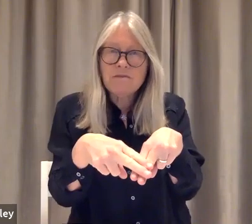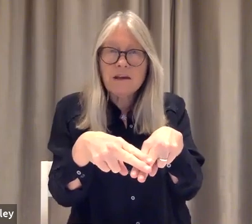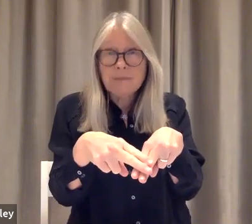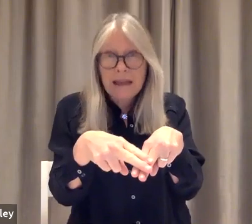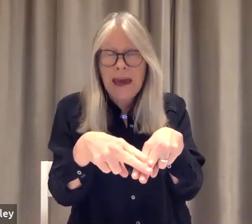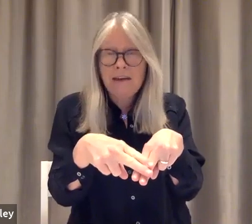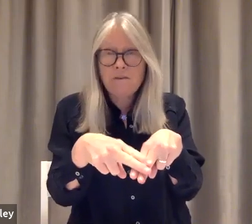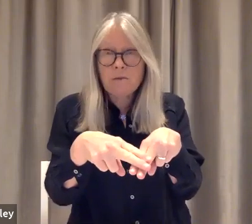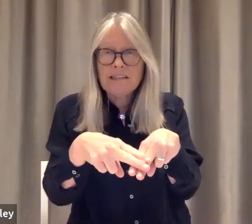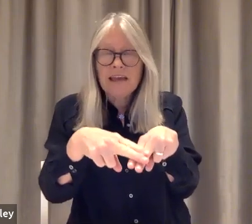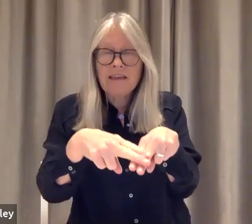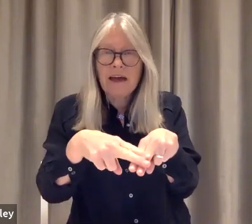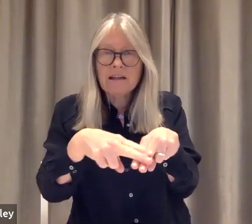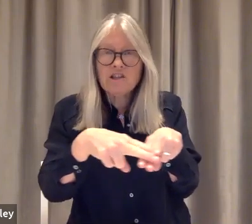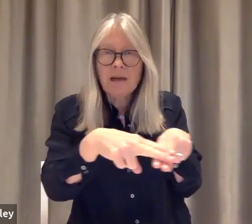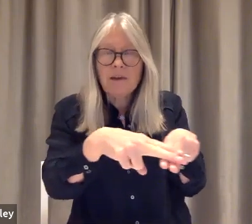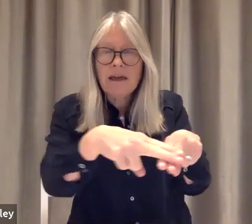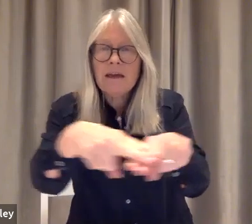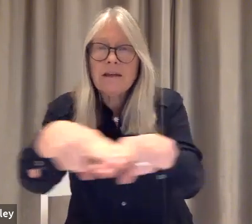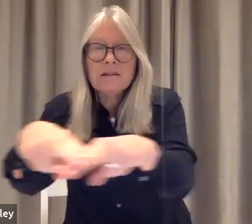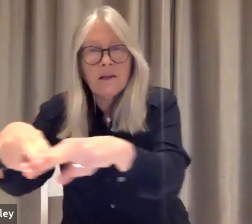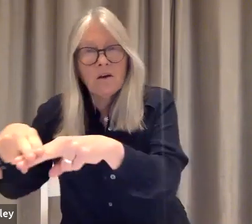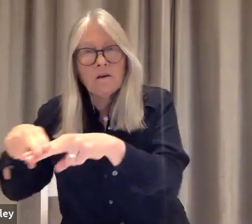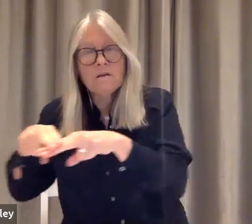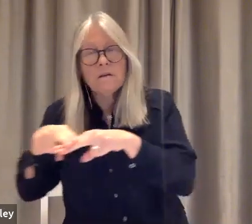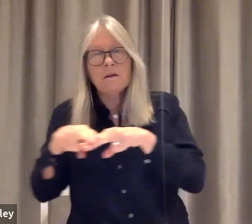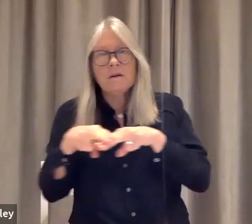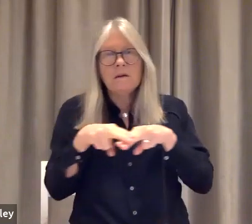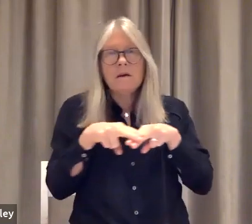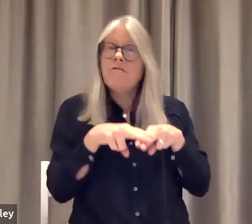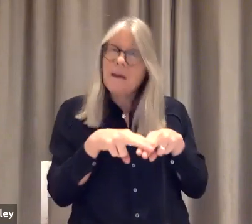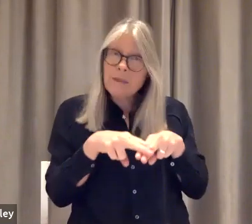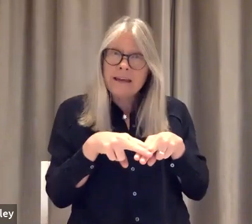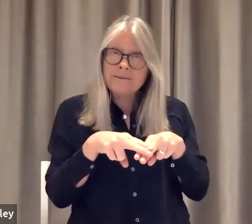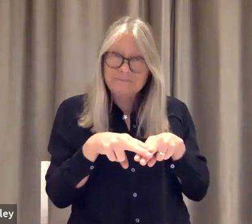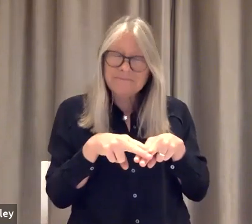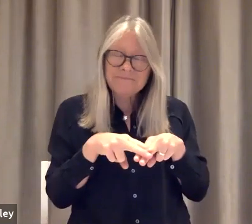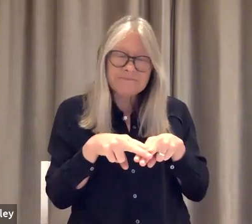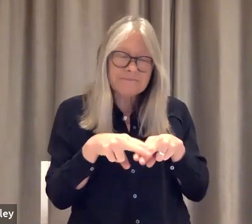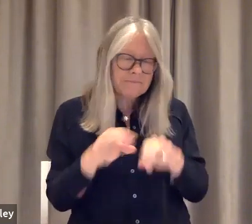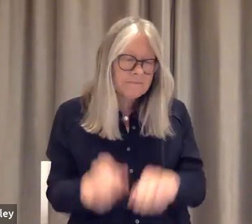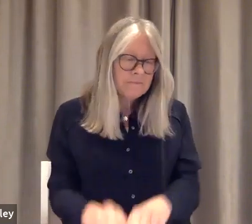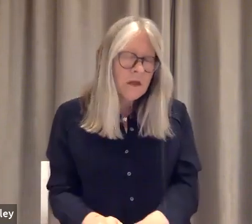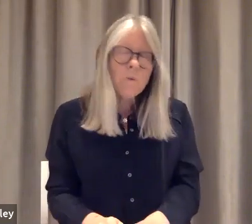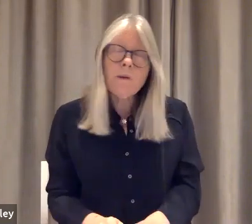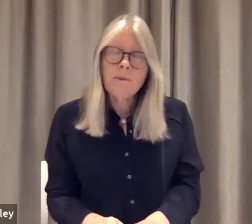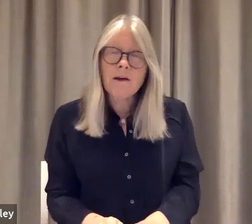finger spelling F, and we take that hand shape in a circle. Family. You might be